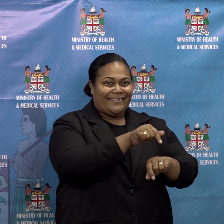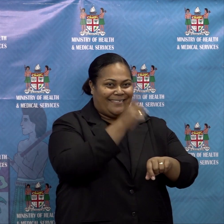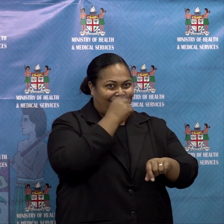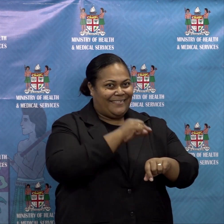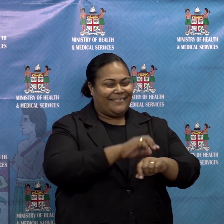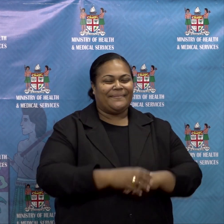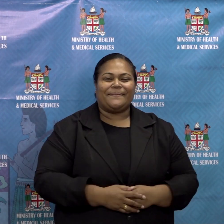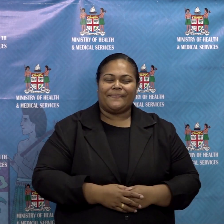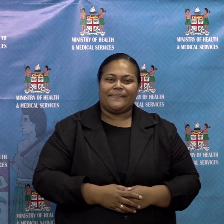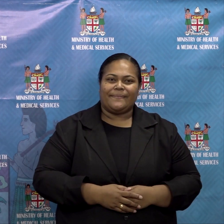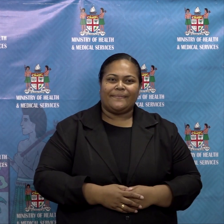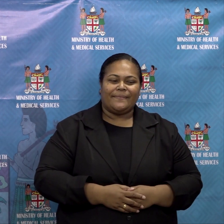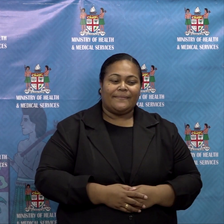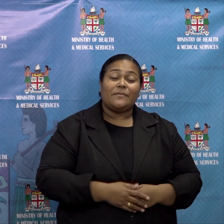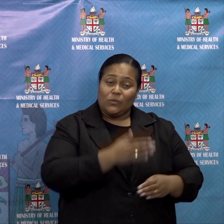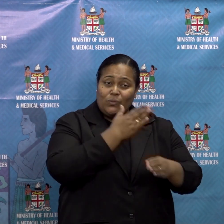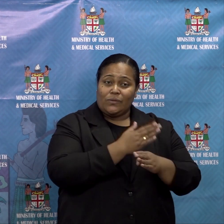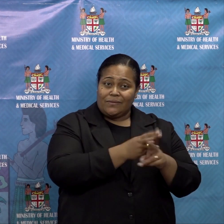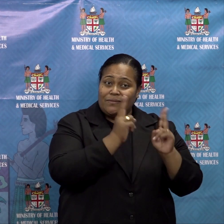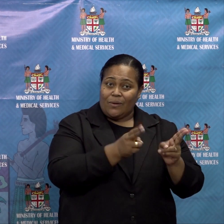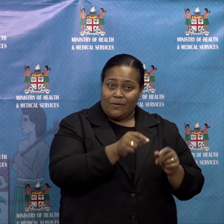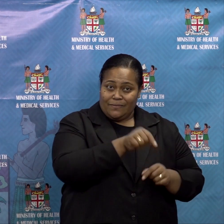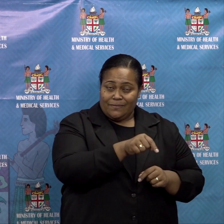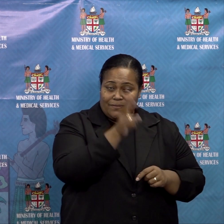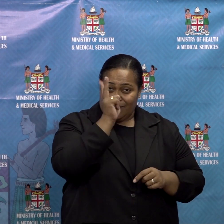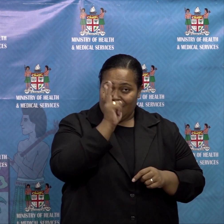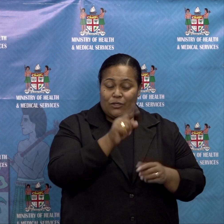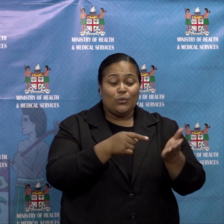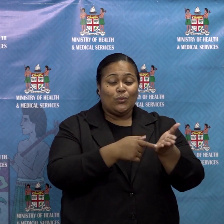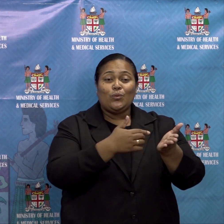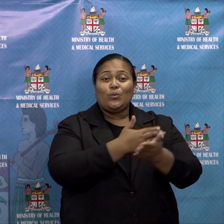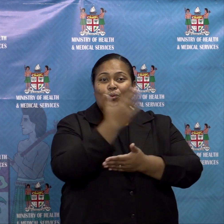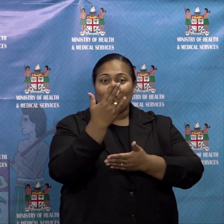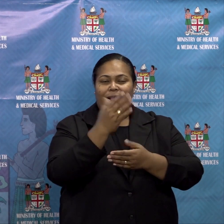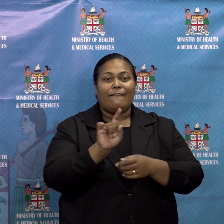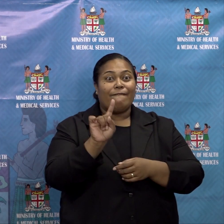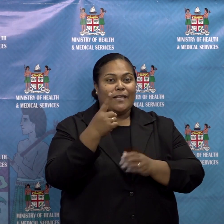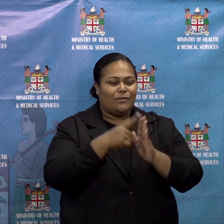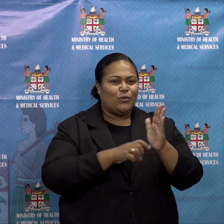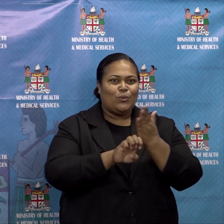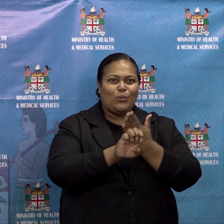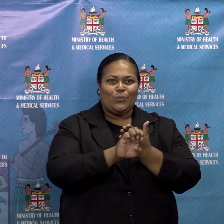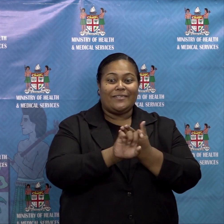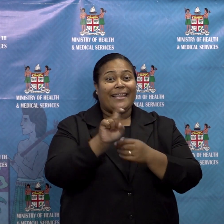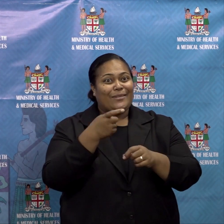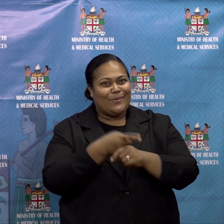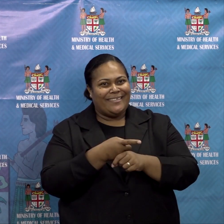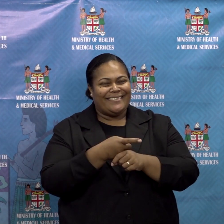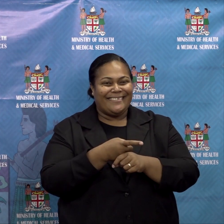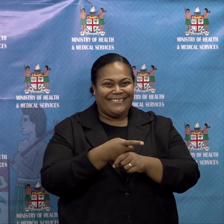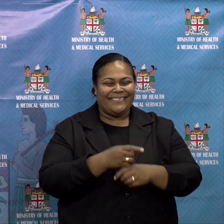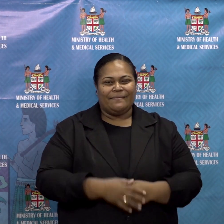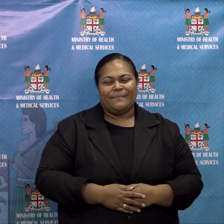and is expected to resume normal function on Tuesday, the 1st of June 2021.